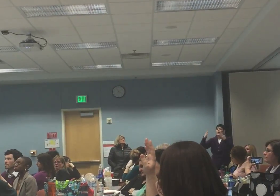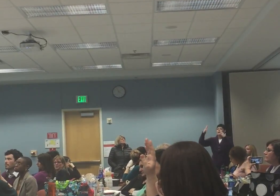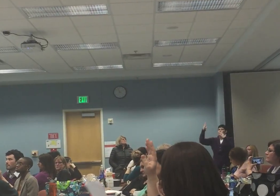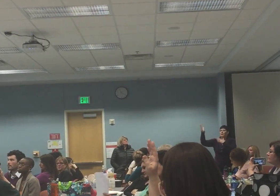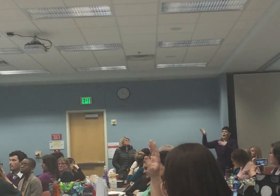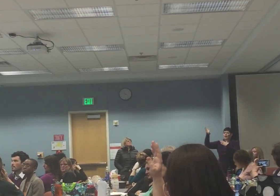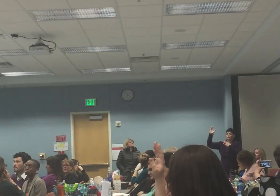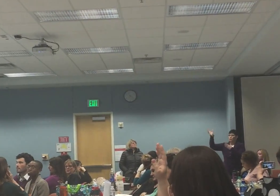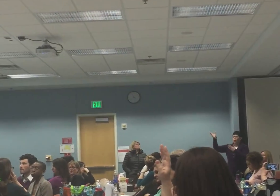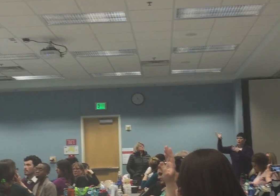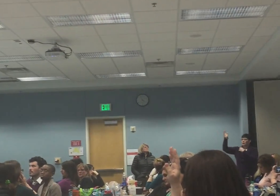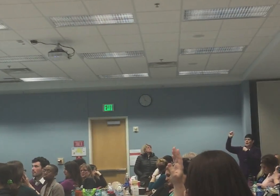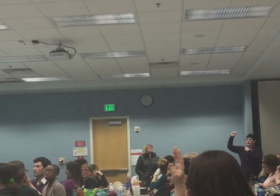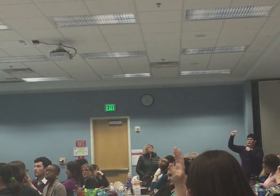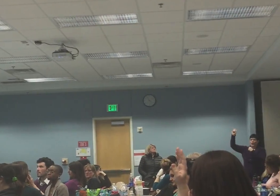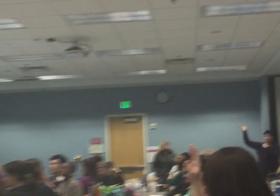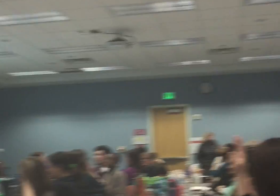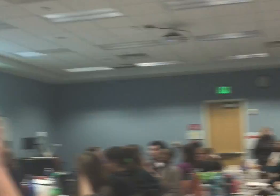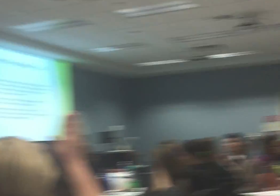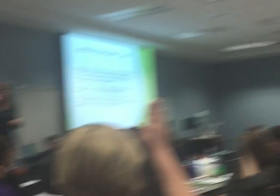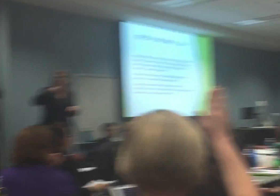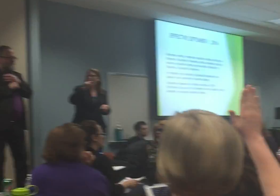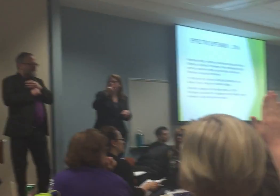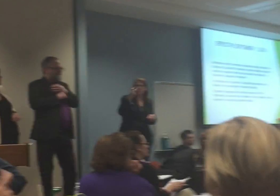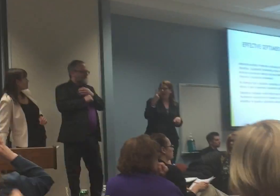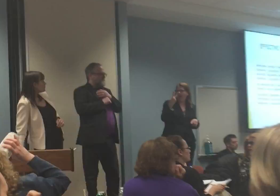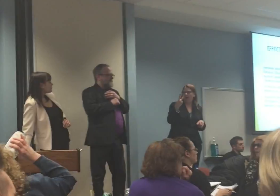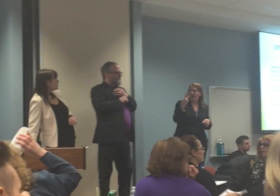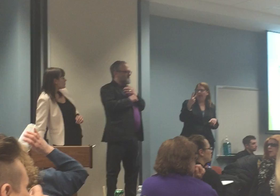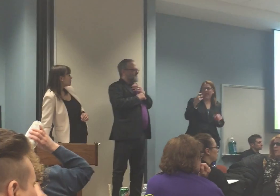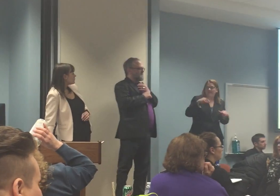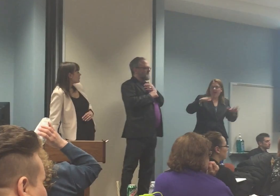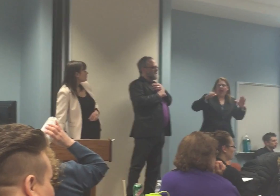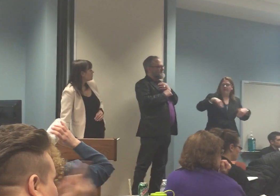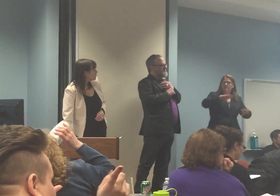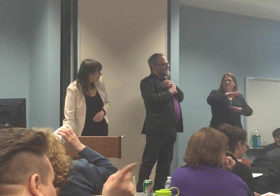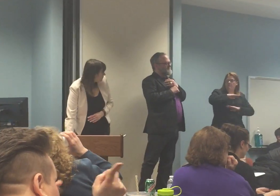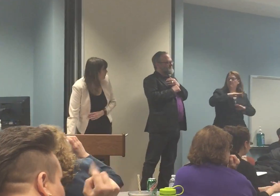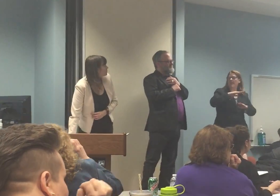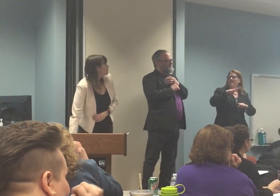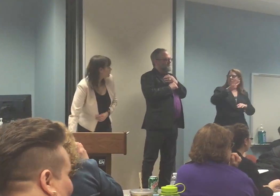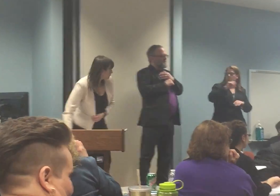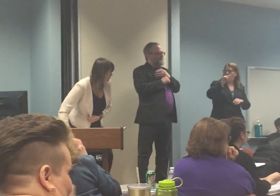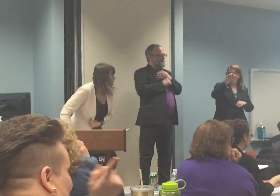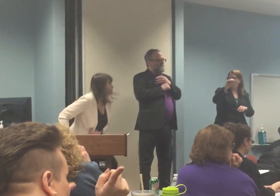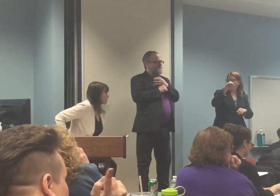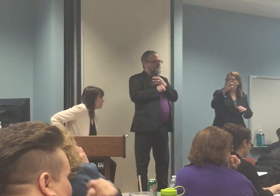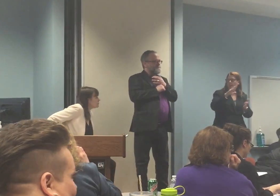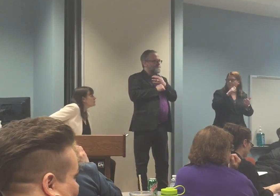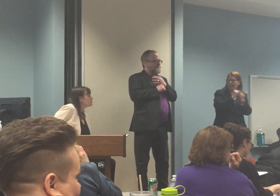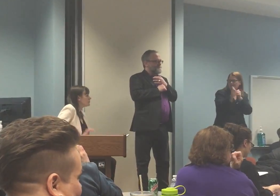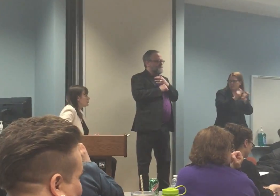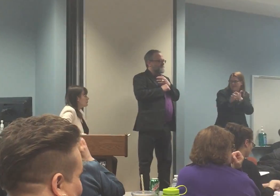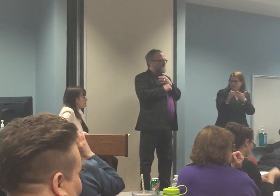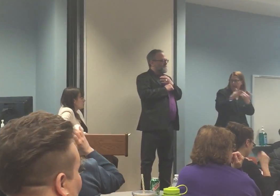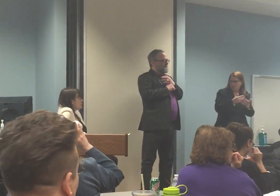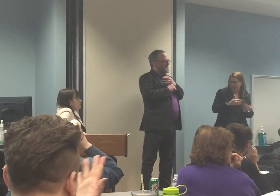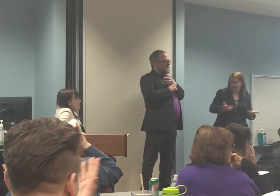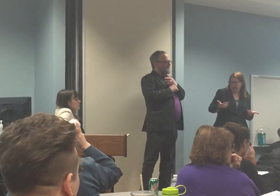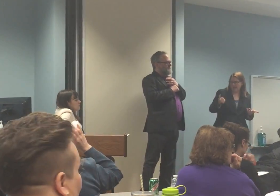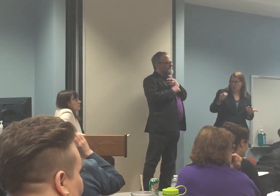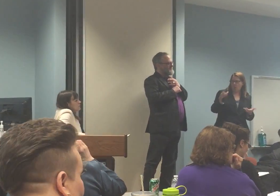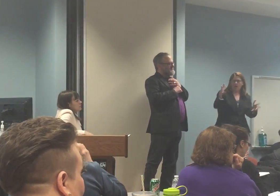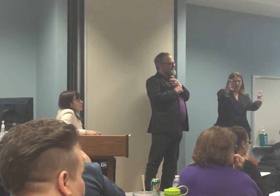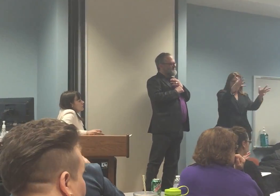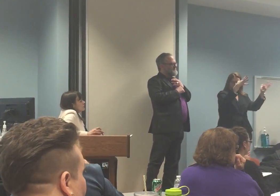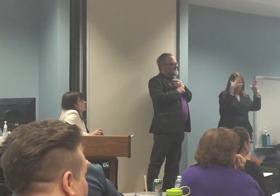You can't apply for the K-12 if you have not obtained a 4.0 or passed the written exam anyhow. So when